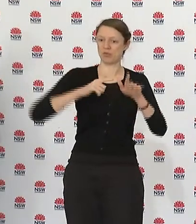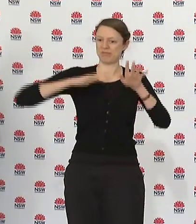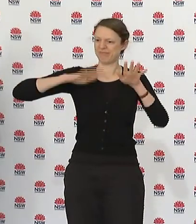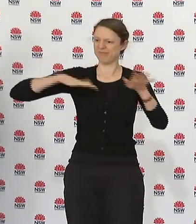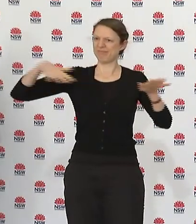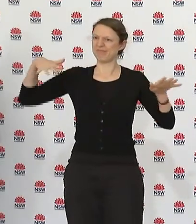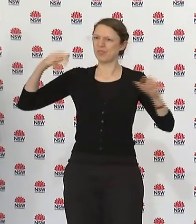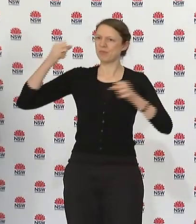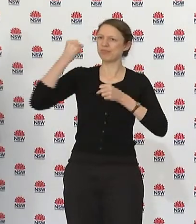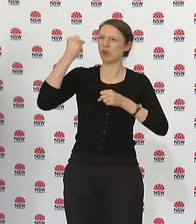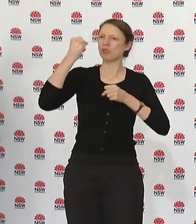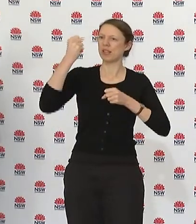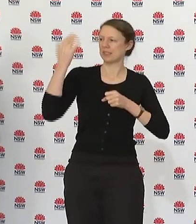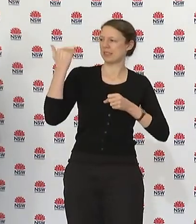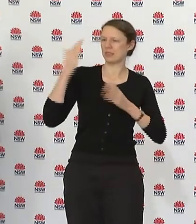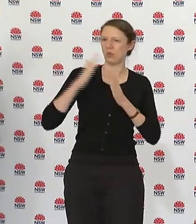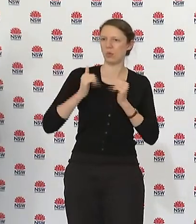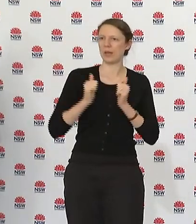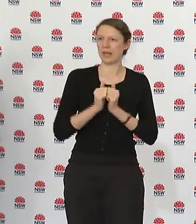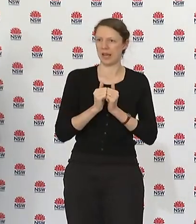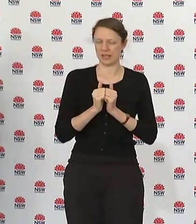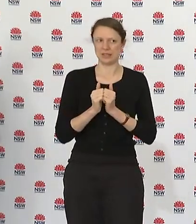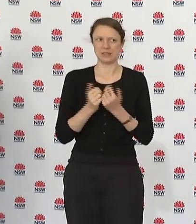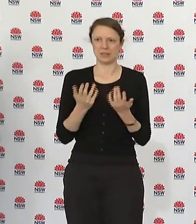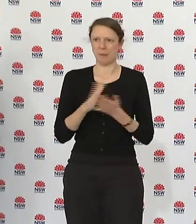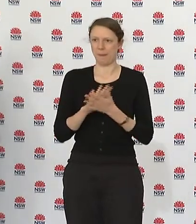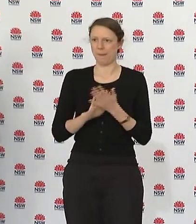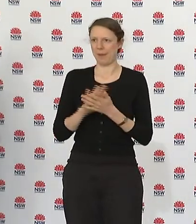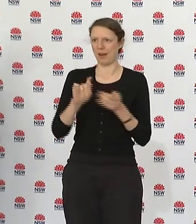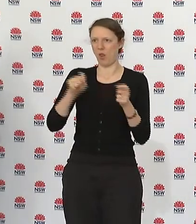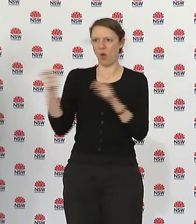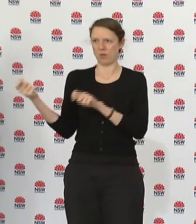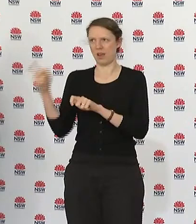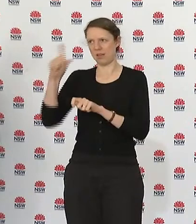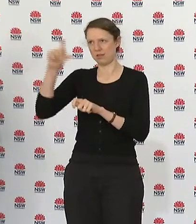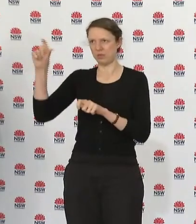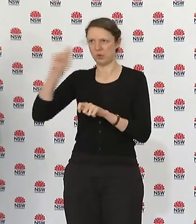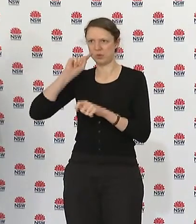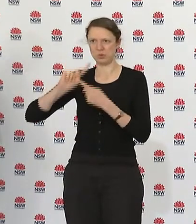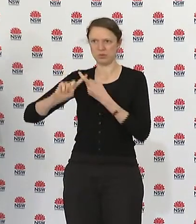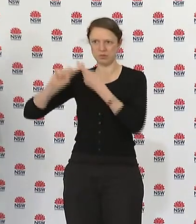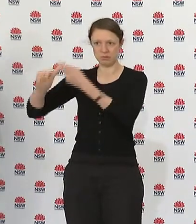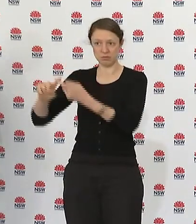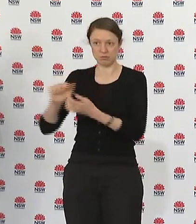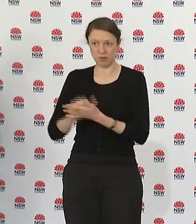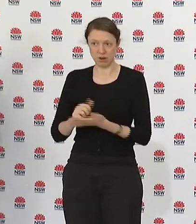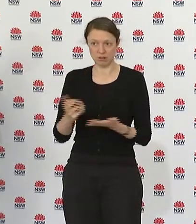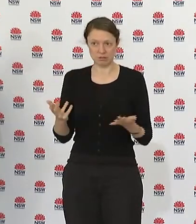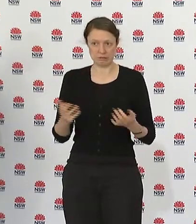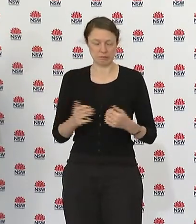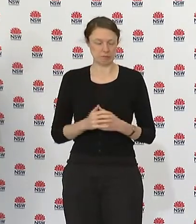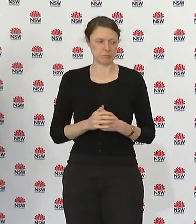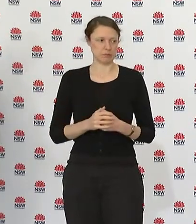two, what is the message for the people who are planning to go to this weekend's one in that case? Are you going to ruin it for everybody?